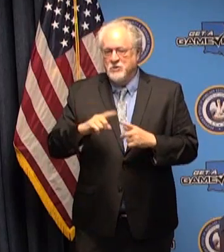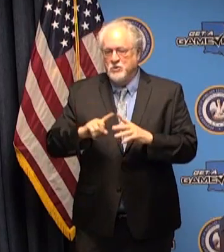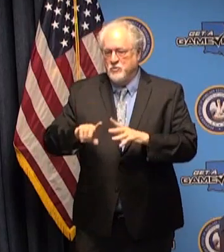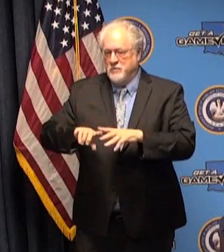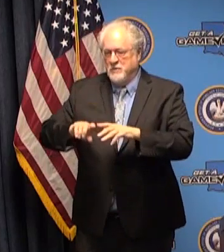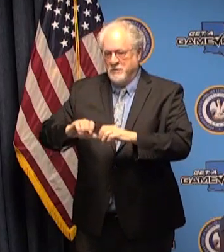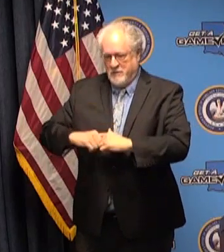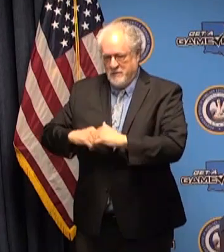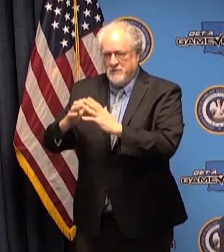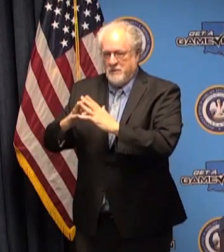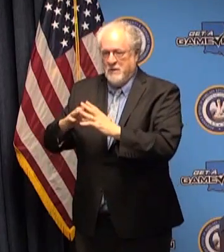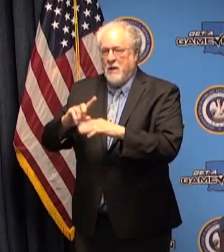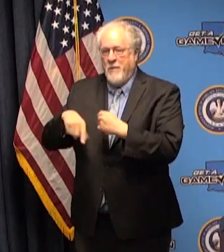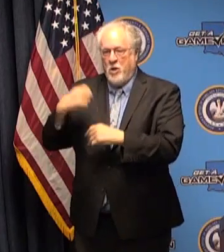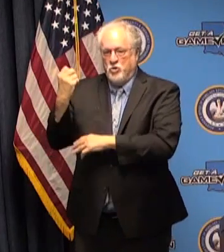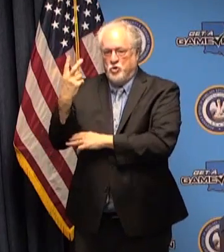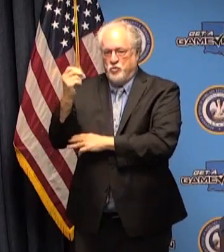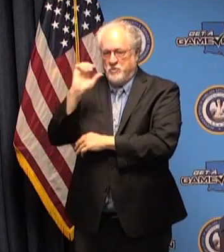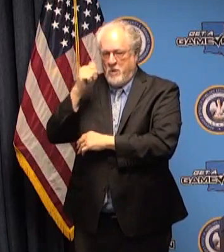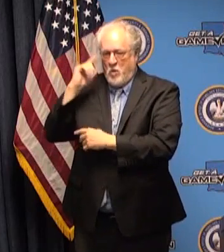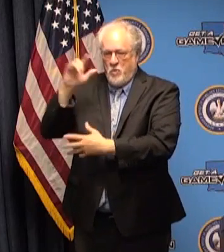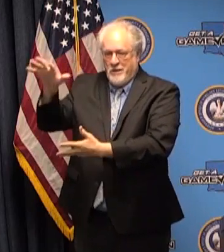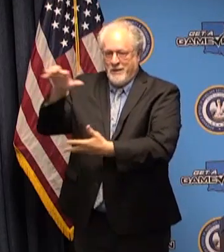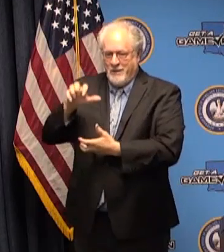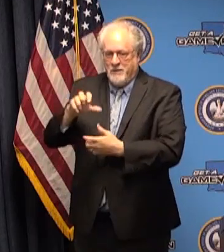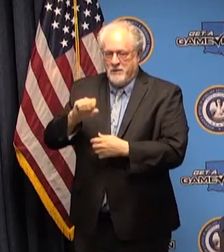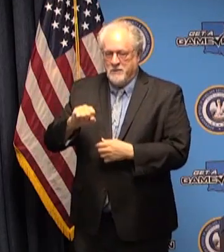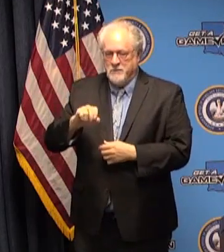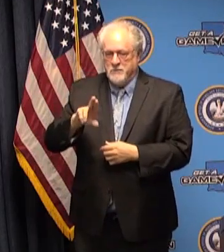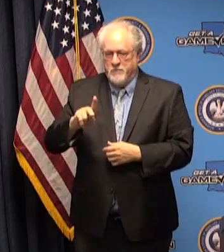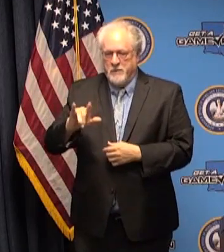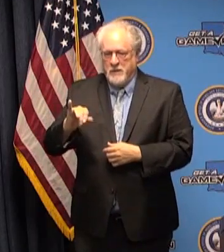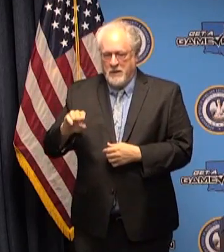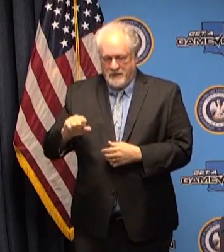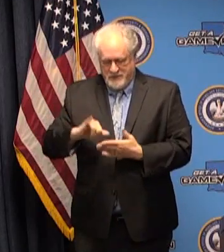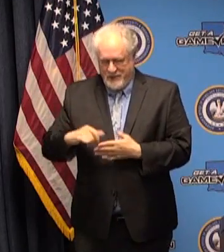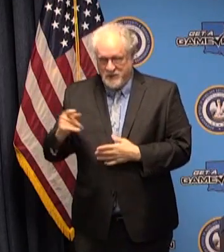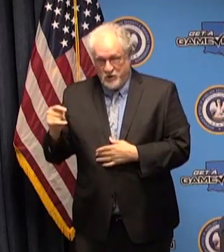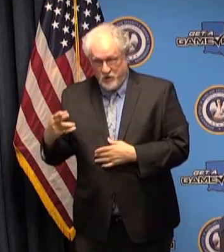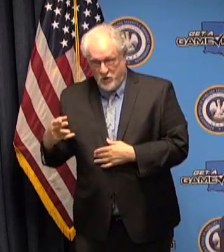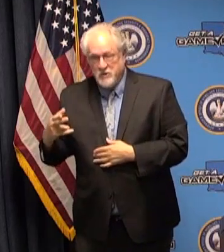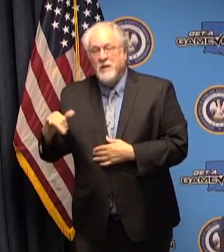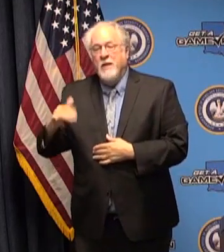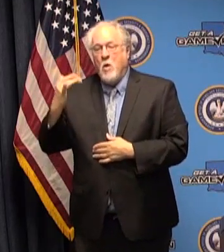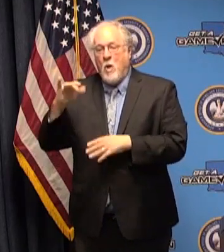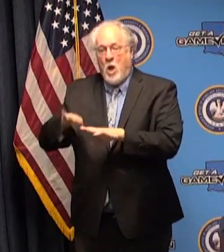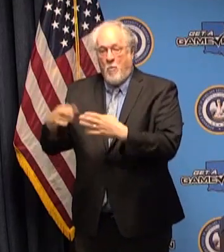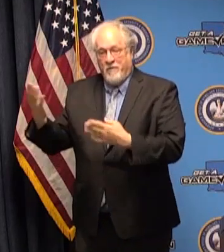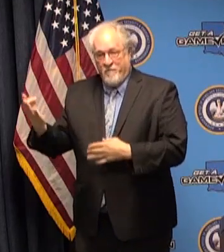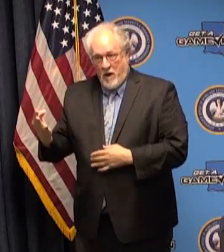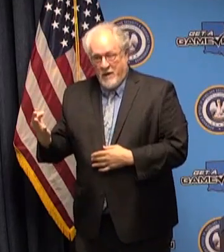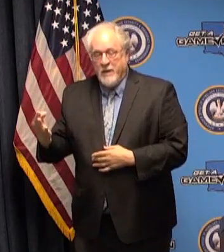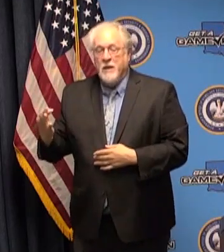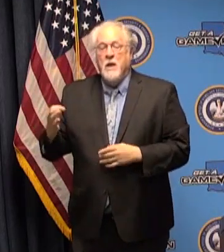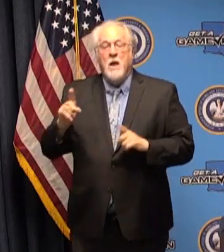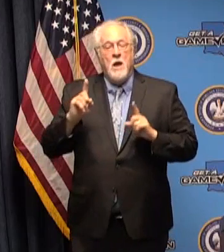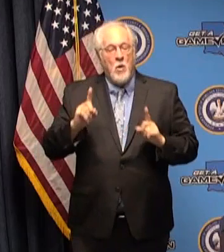start running those tests until about noon tomorrow. And tomorrow is Thursday. That's why we're going to open on Friday.